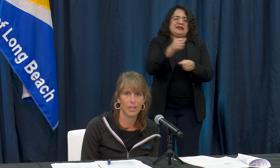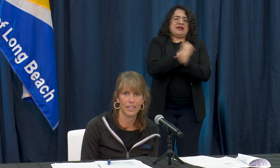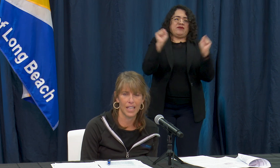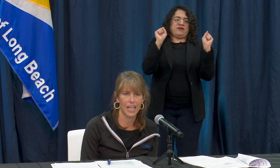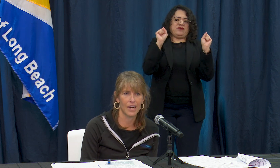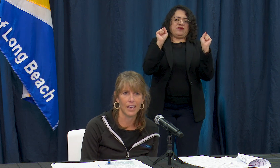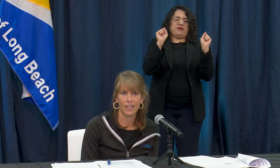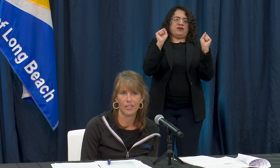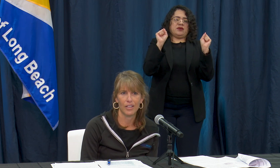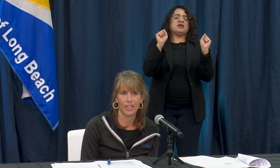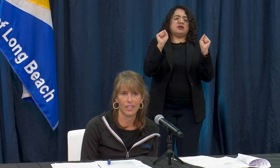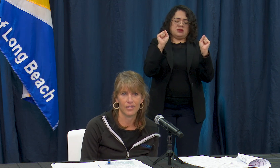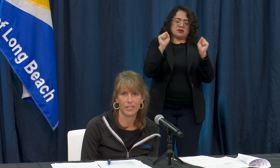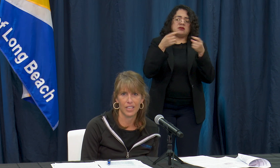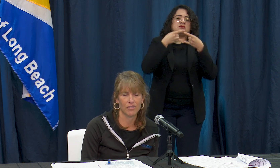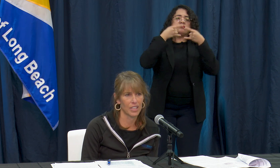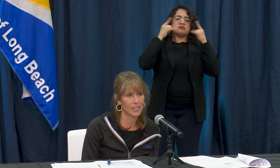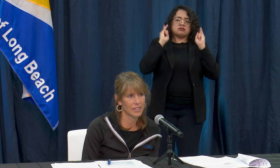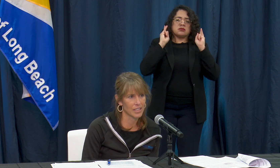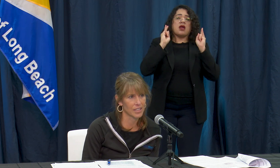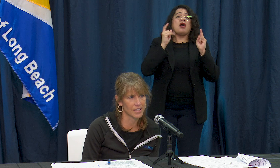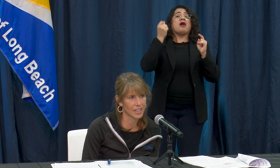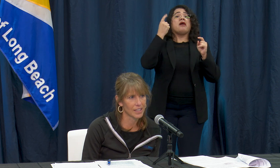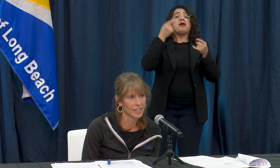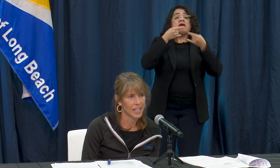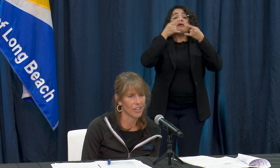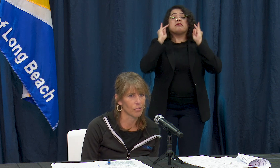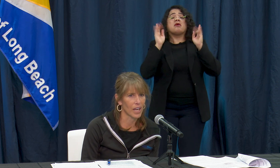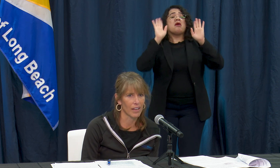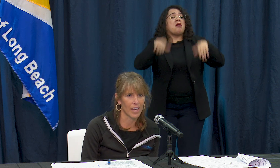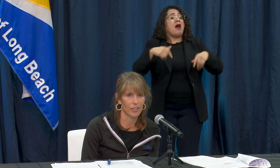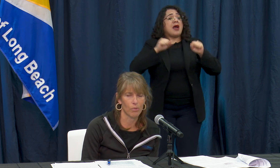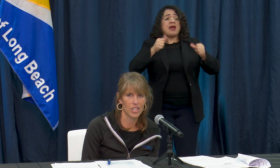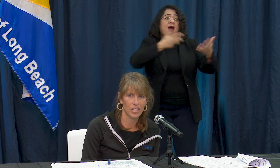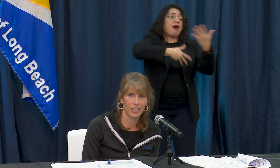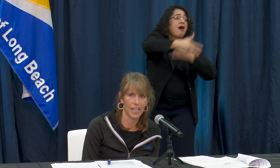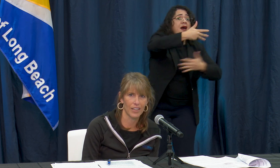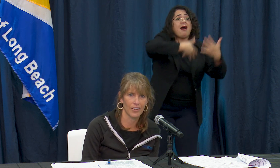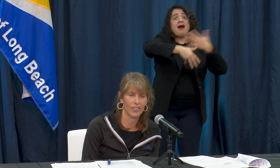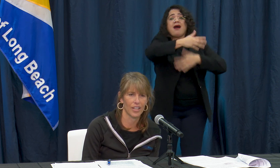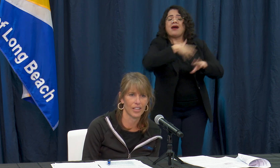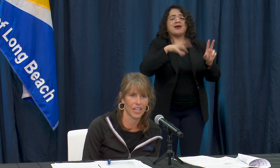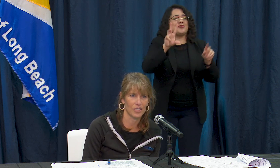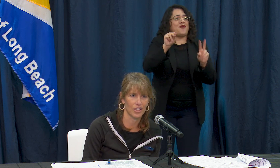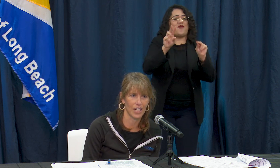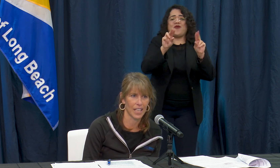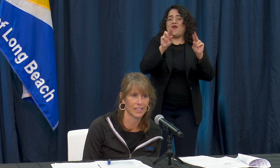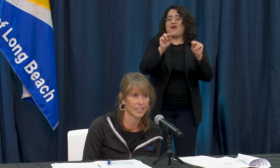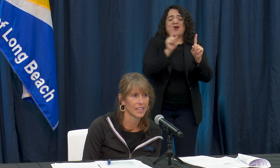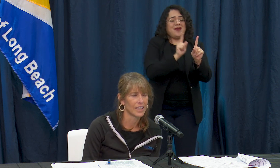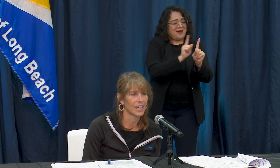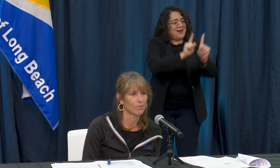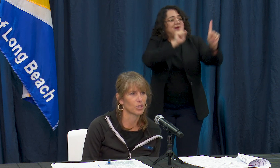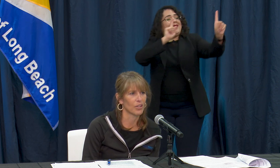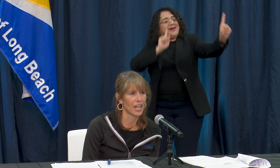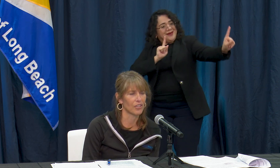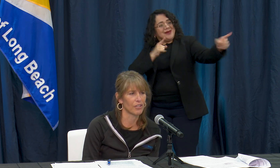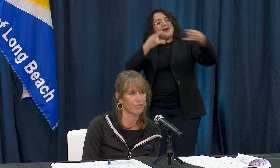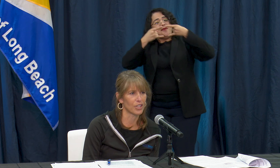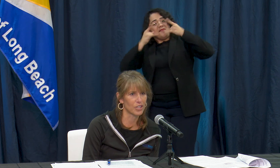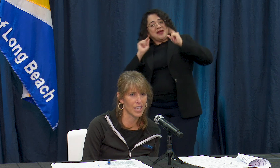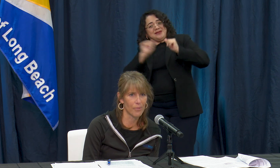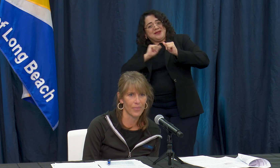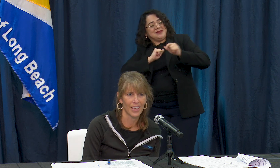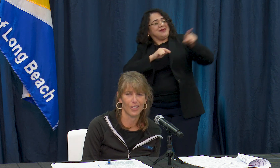important to maintain the 6 feet distancing, as well as washing your hands and sanitizing your hands. So that